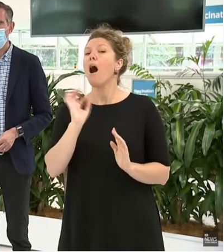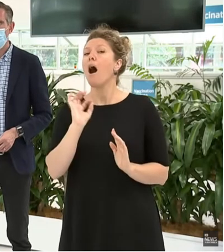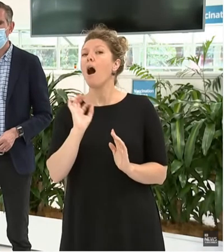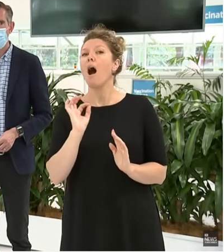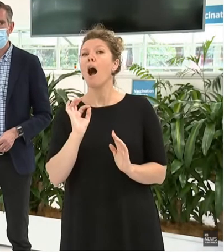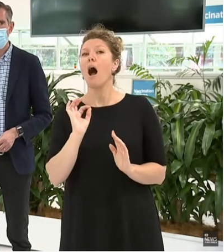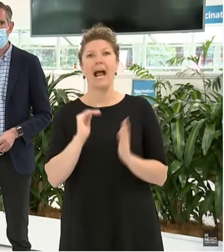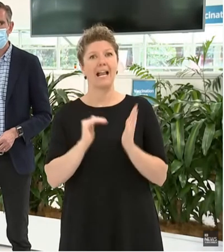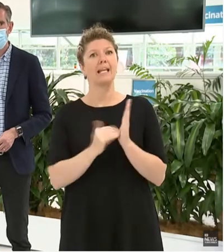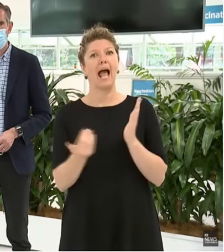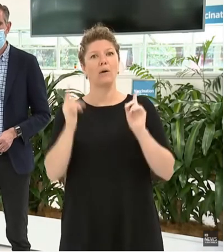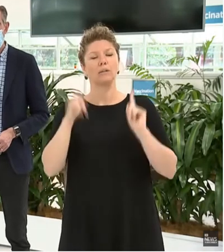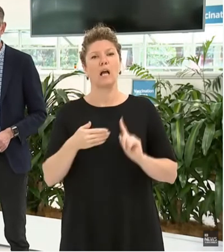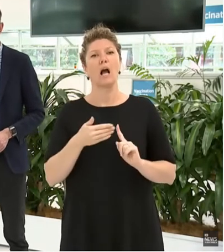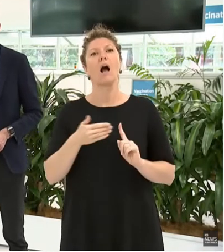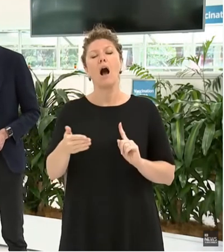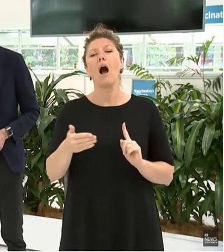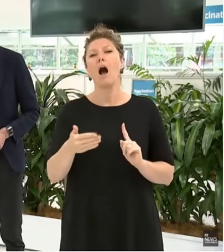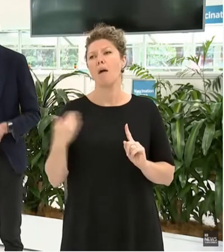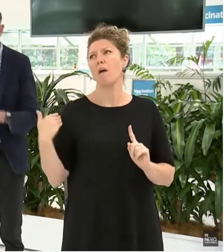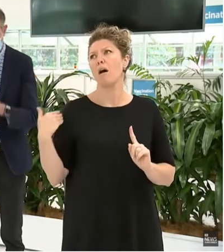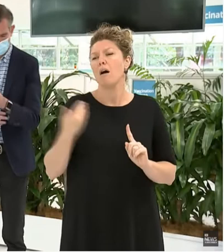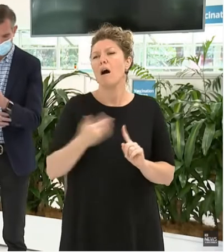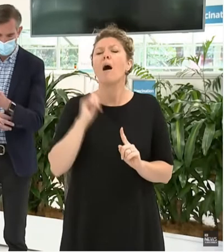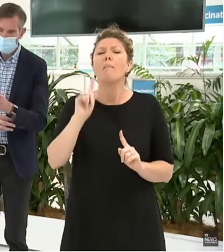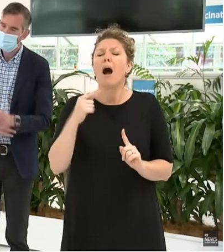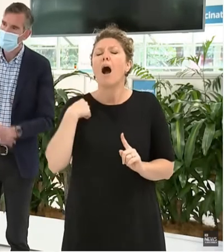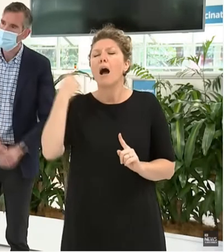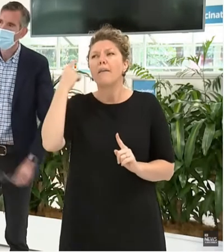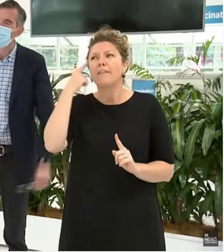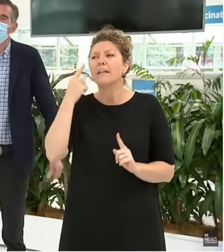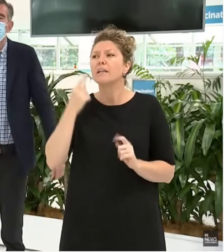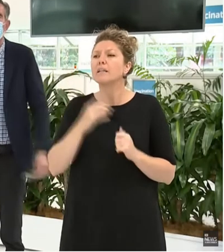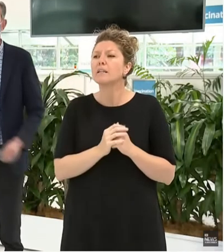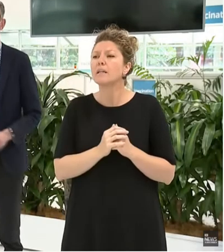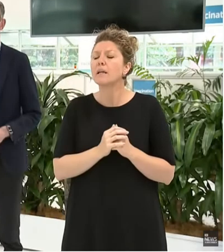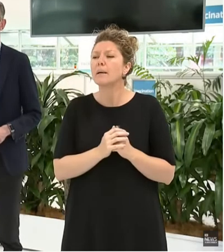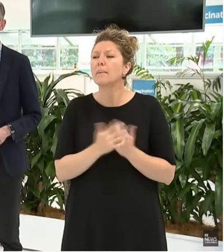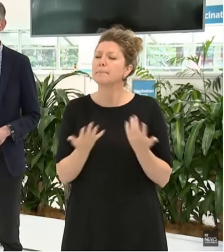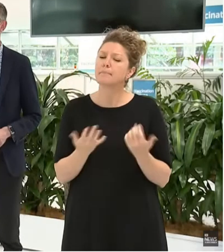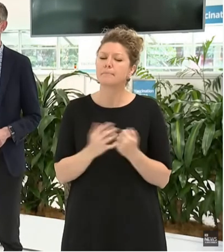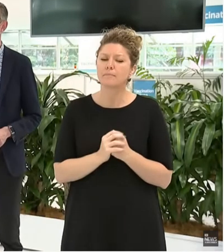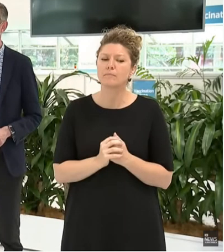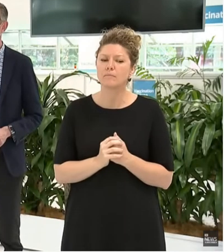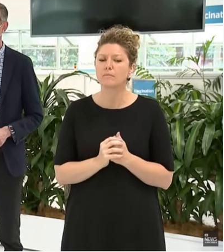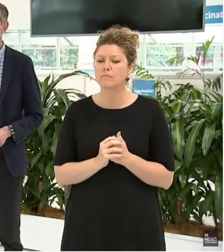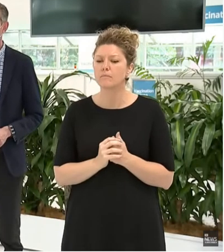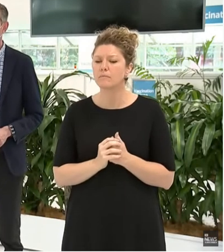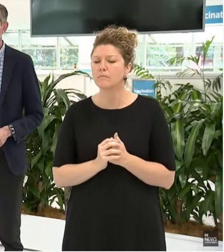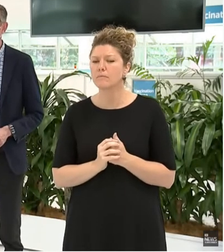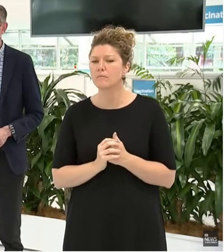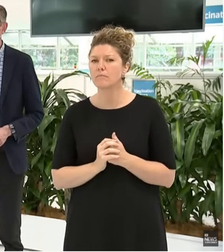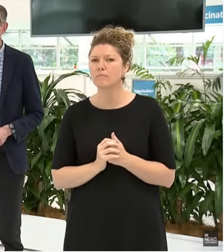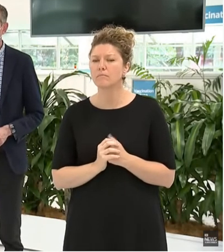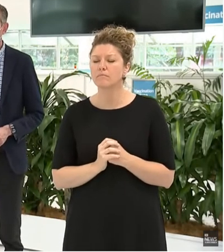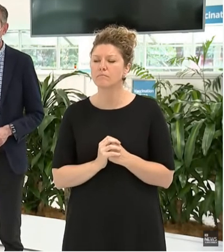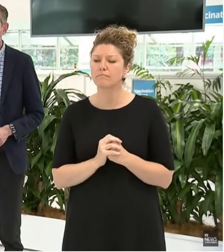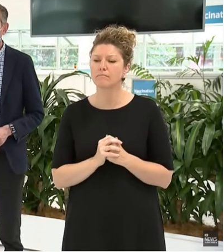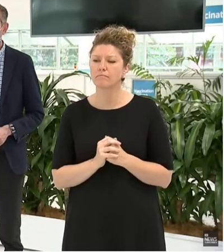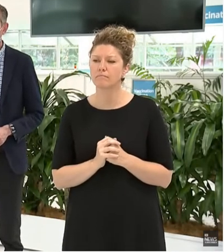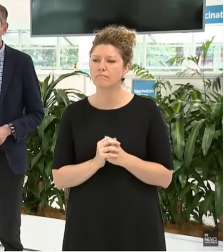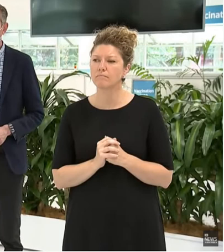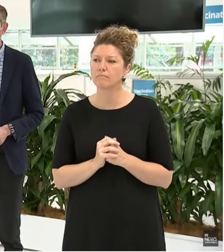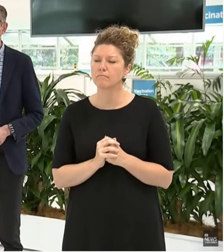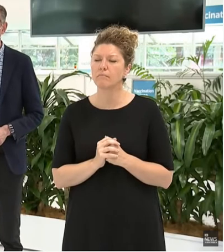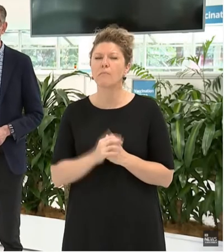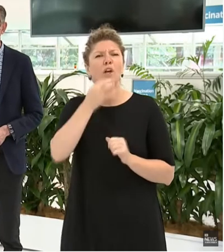been. I think it's a lack of, as I said earlier, I think people have actually been,